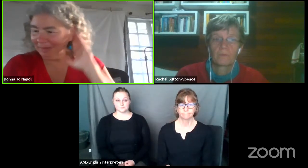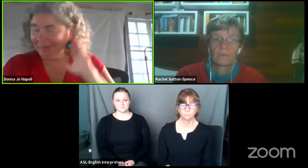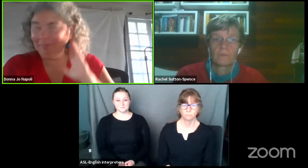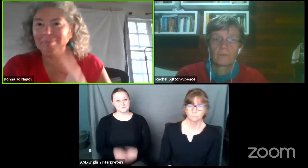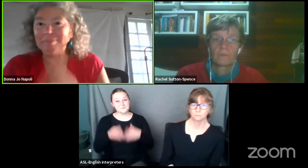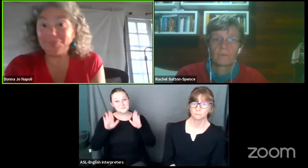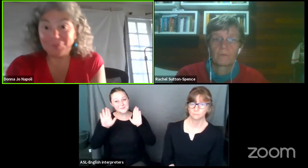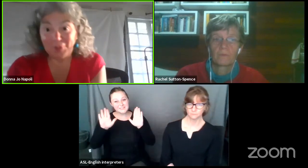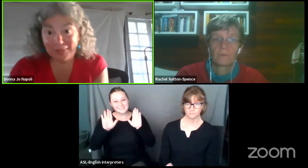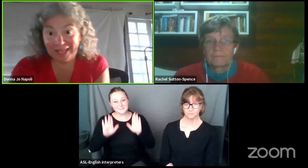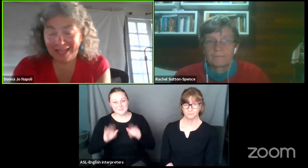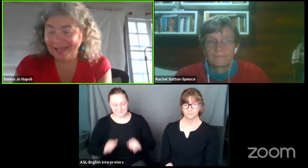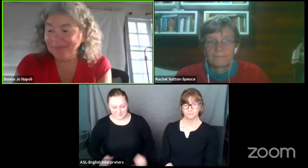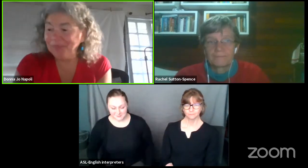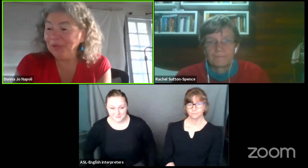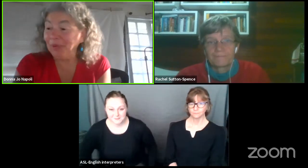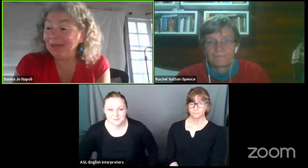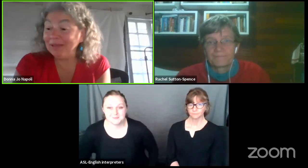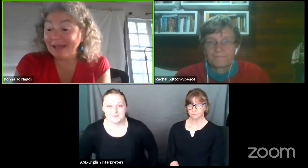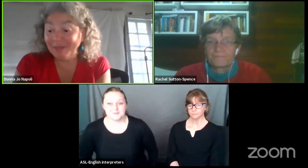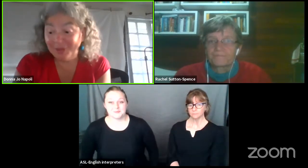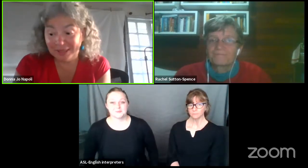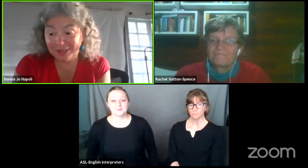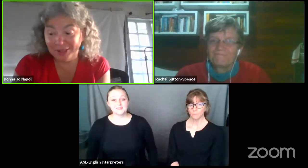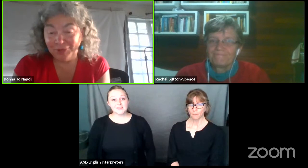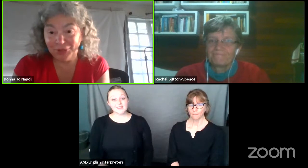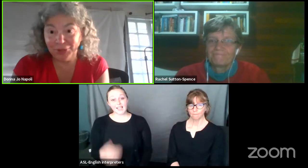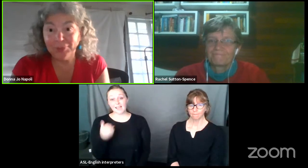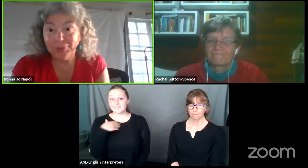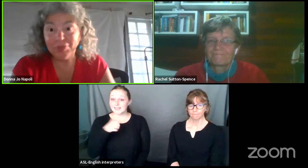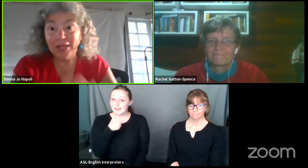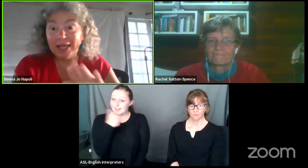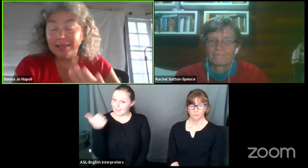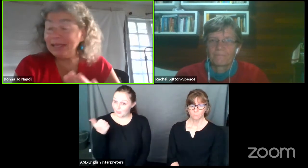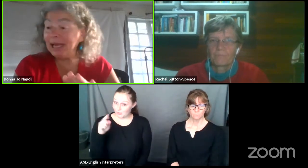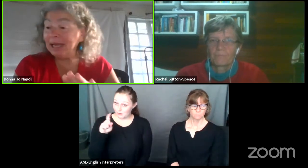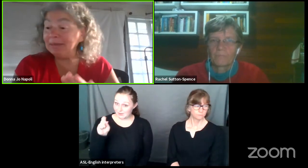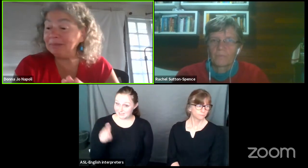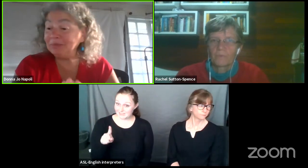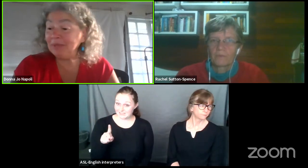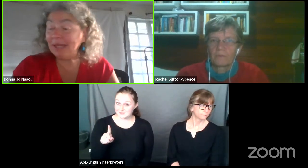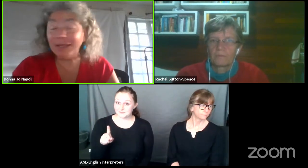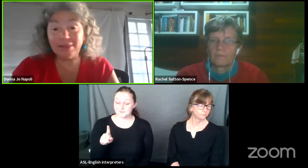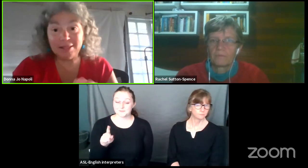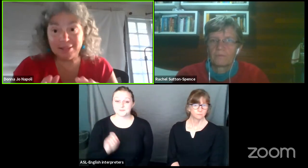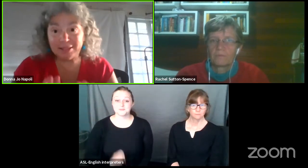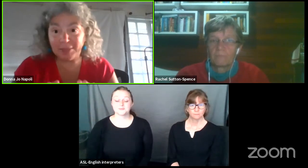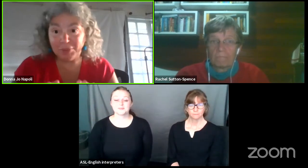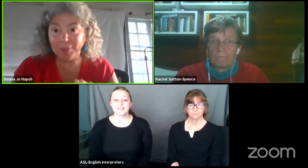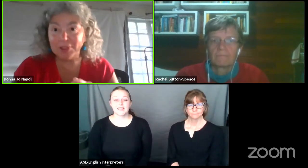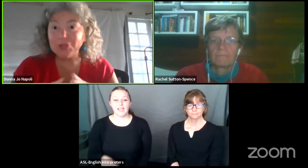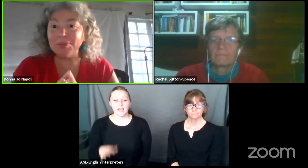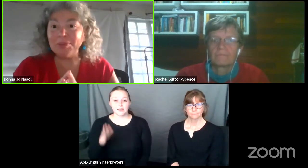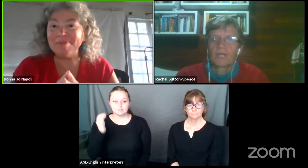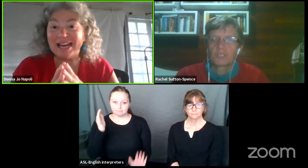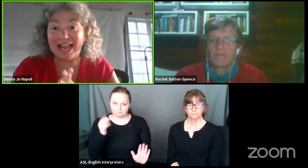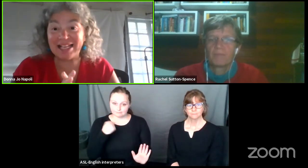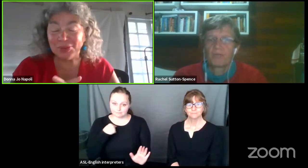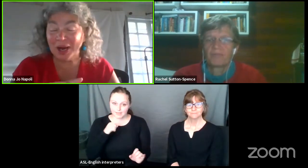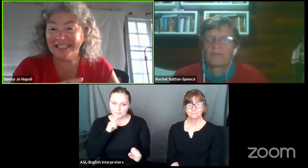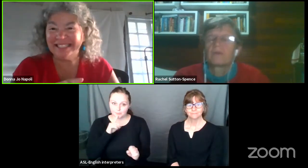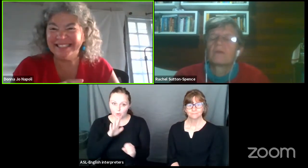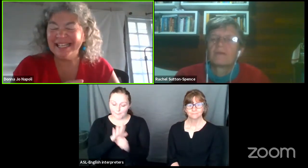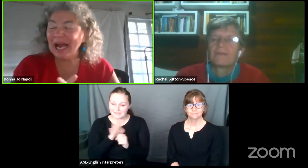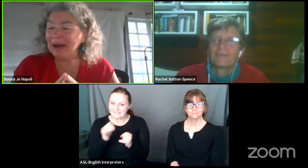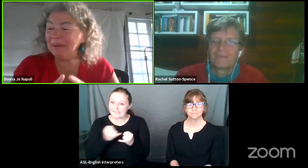Wonderful. Okay, we have another question for you. And this, I promise, will be my